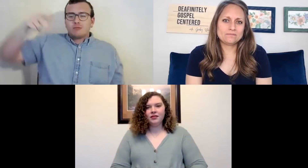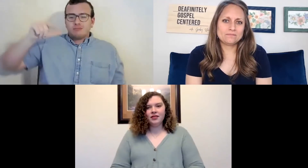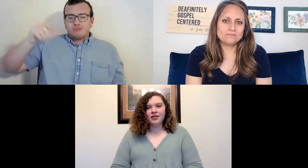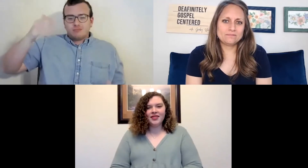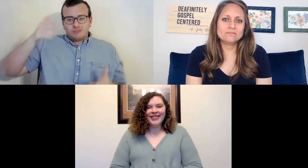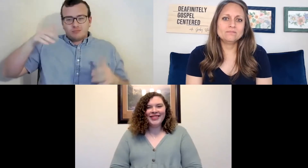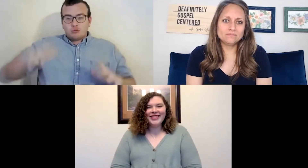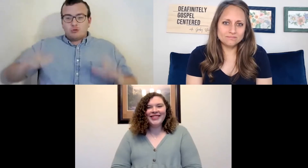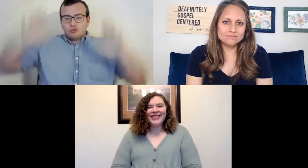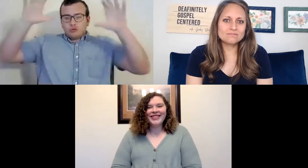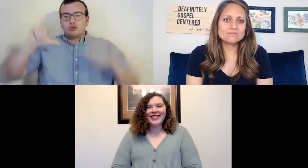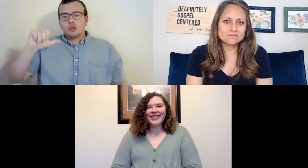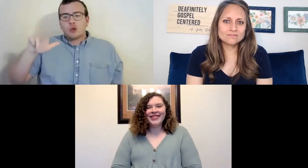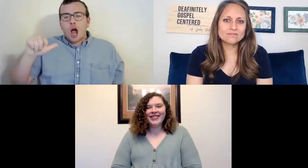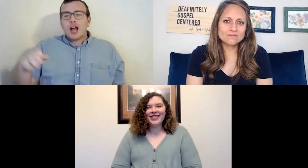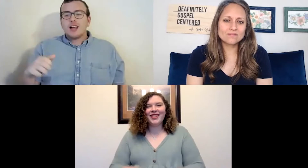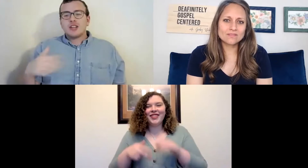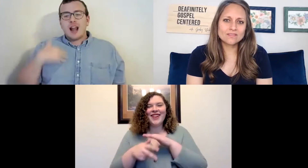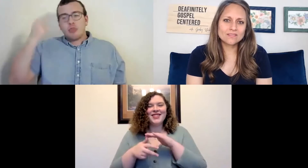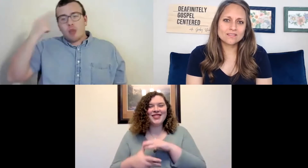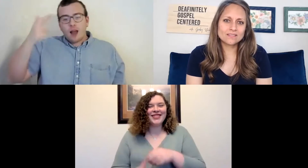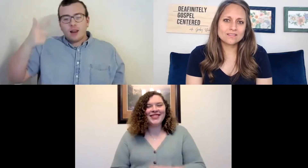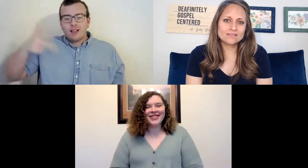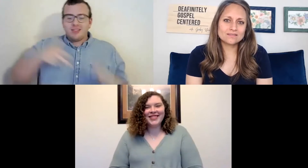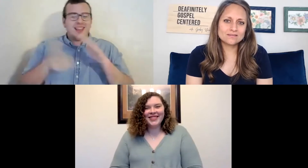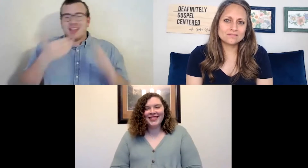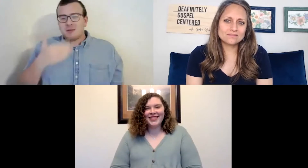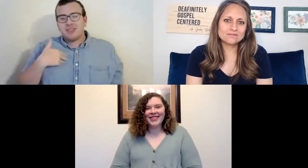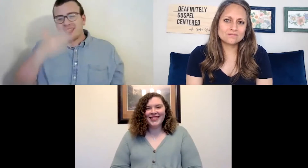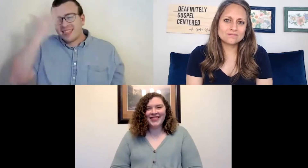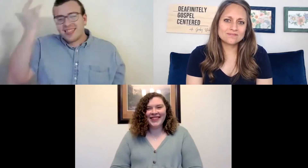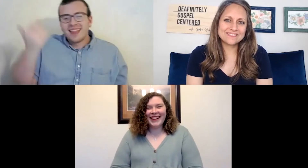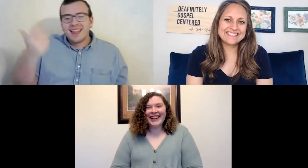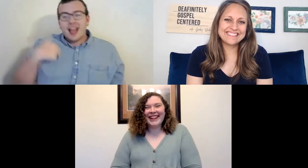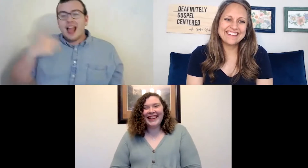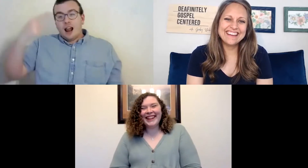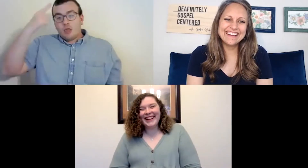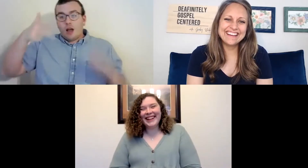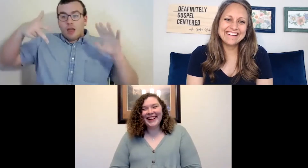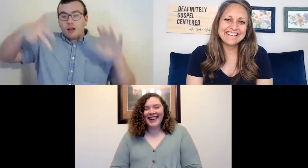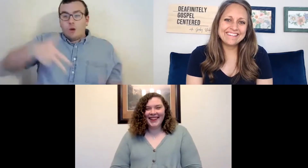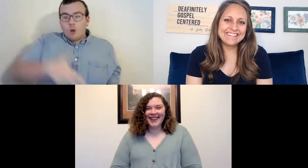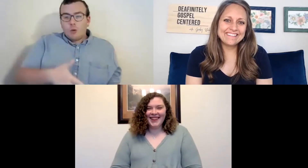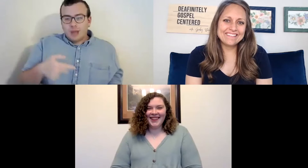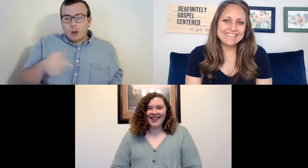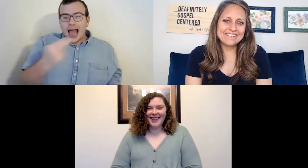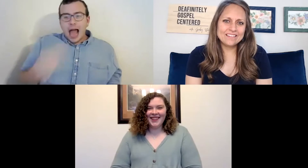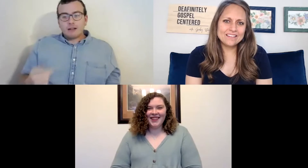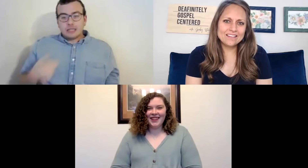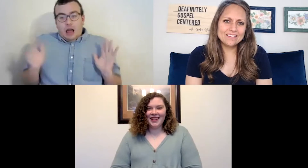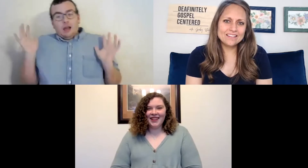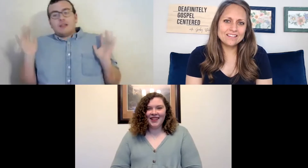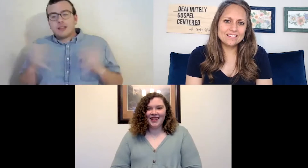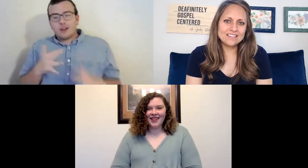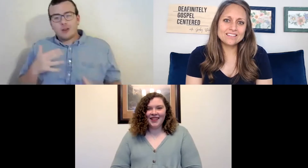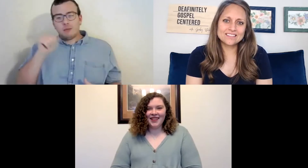and I was attending a church there and was down. The parking garage. We went down into a garage parking at a car, and I thought that's